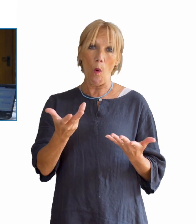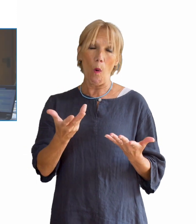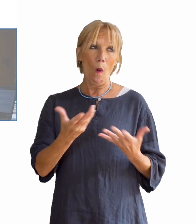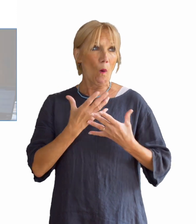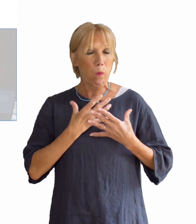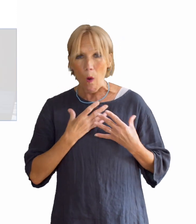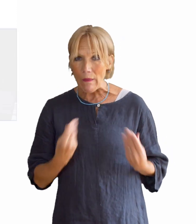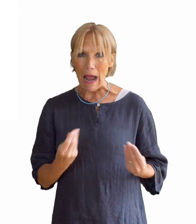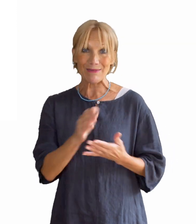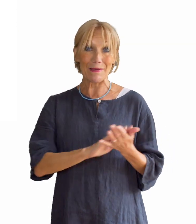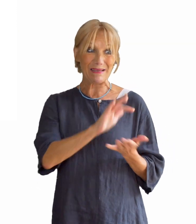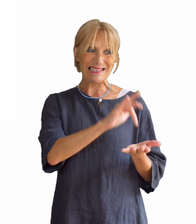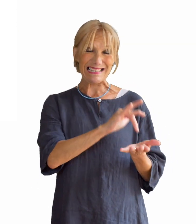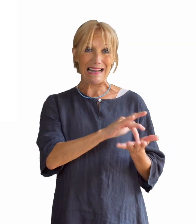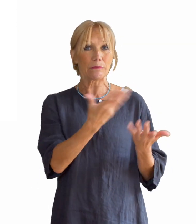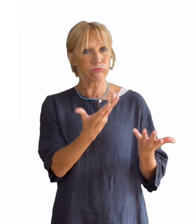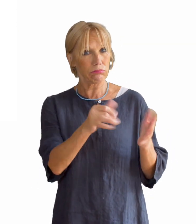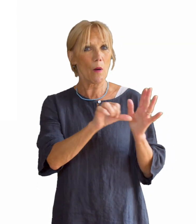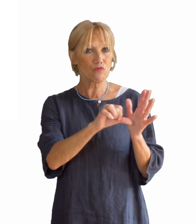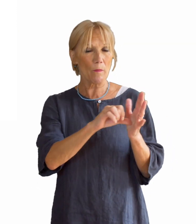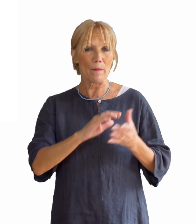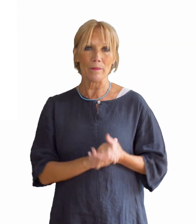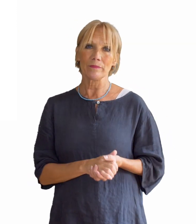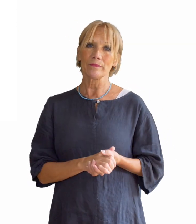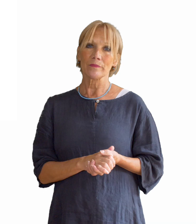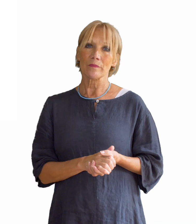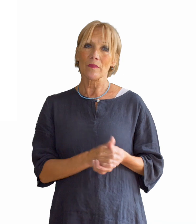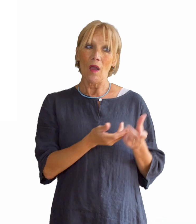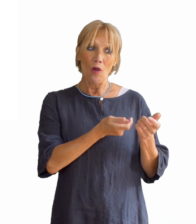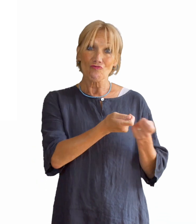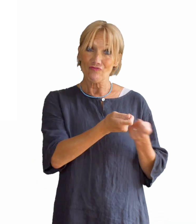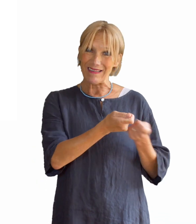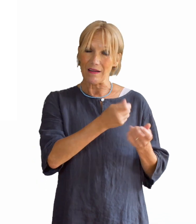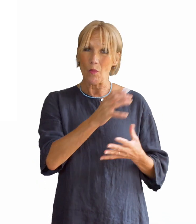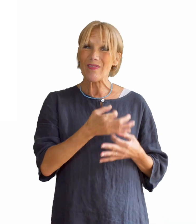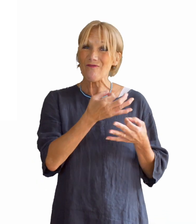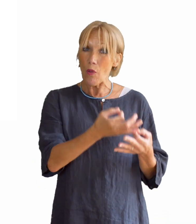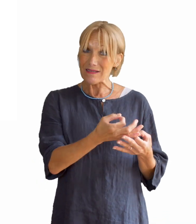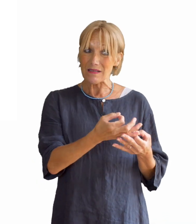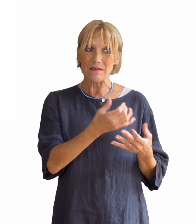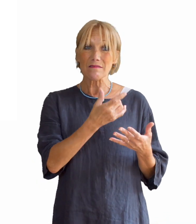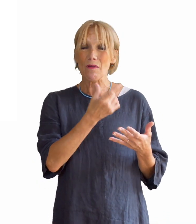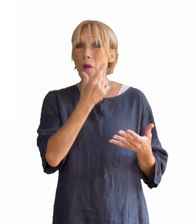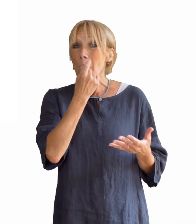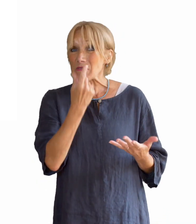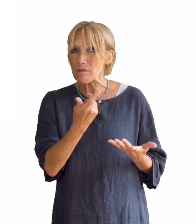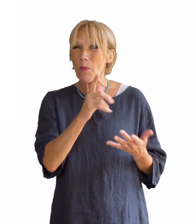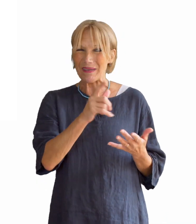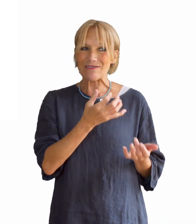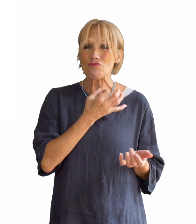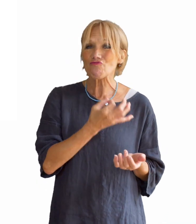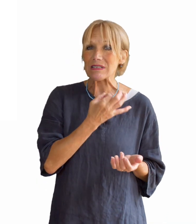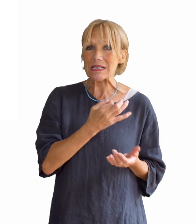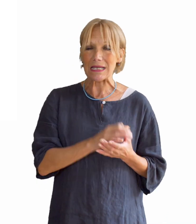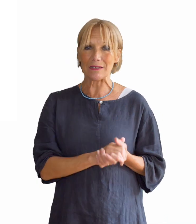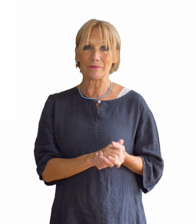the centre may be in trouble. Running a centre primarily with volunteers is possible but risky.